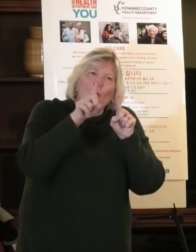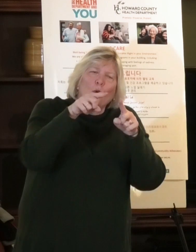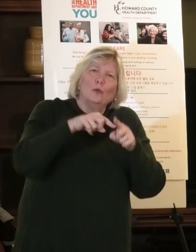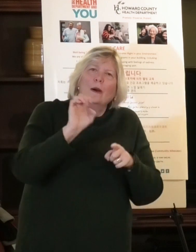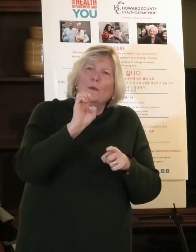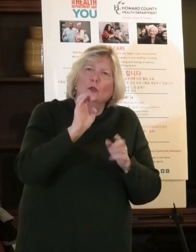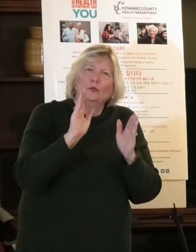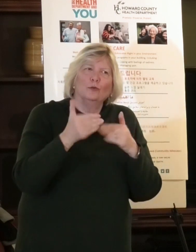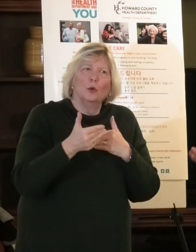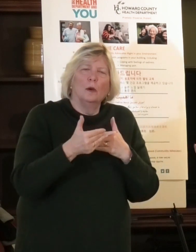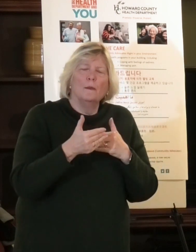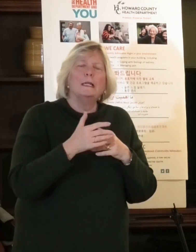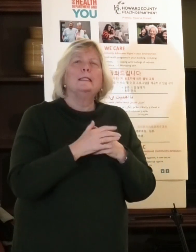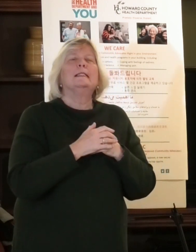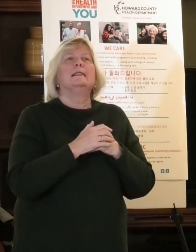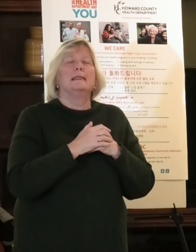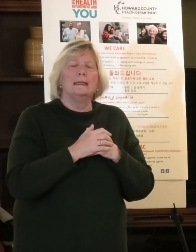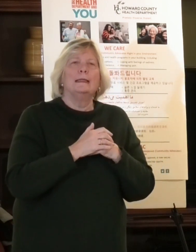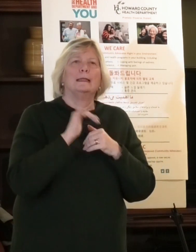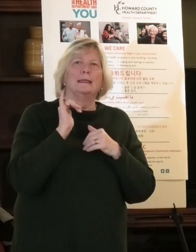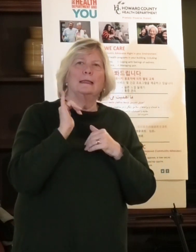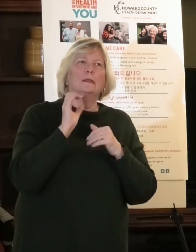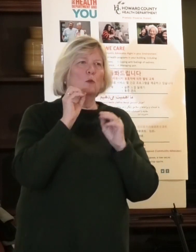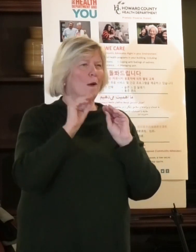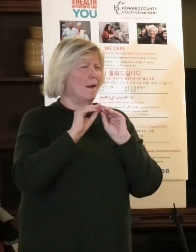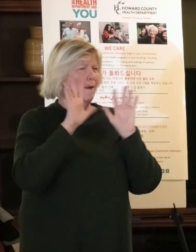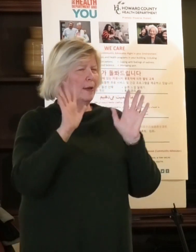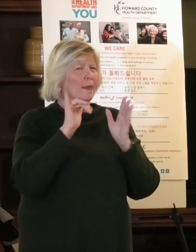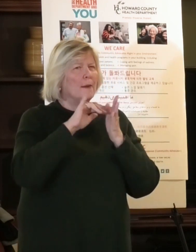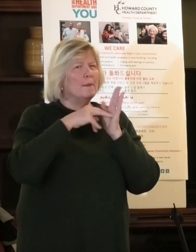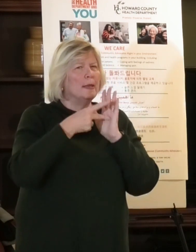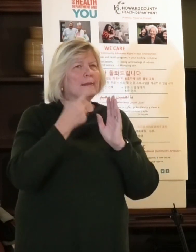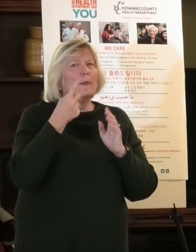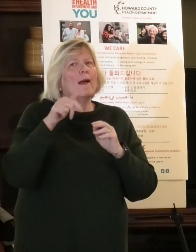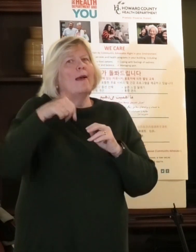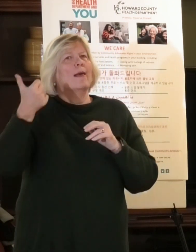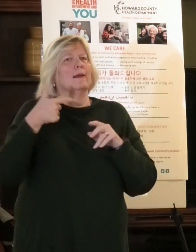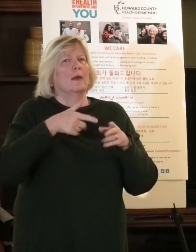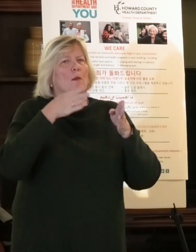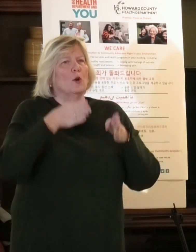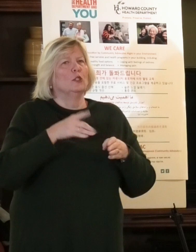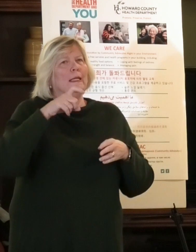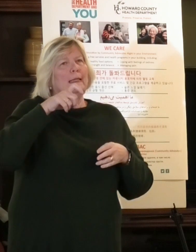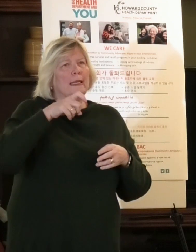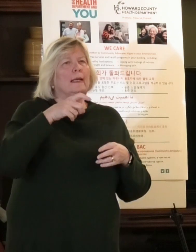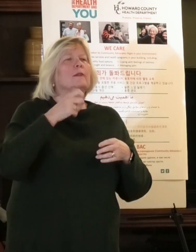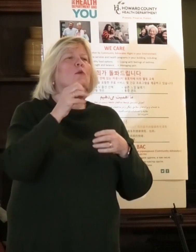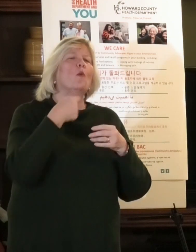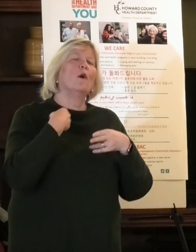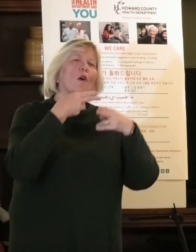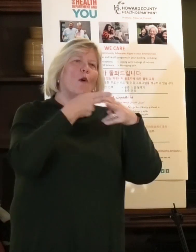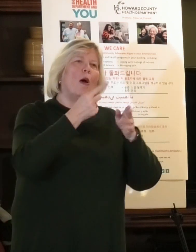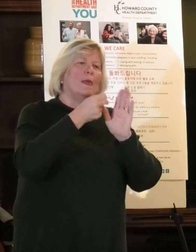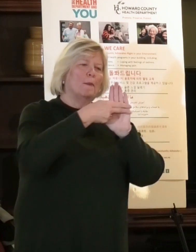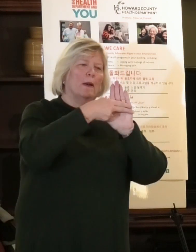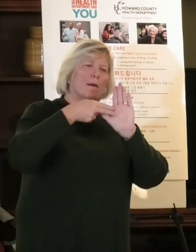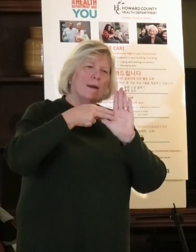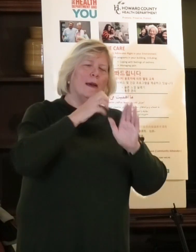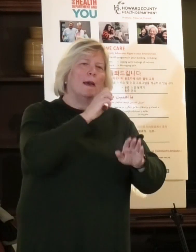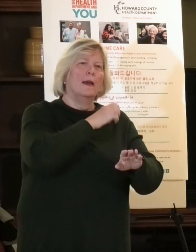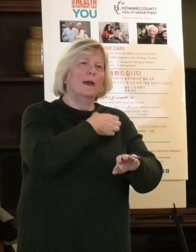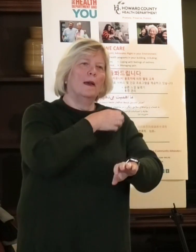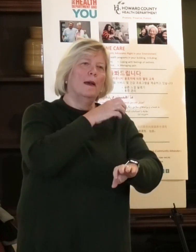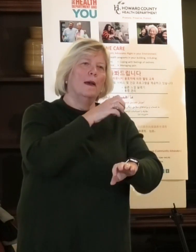department. So obviously there's something else that they need, and we figure it's these things called the social determinants, or the